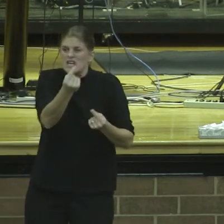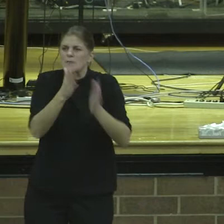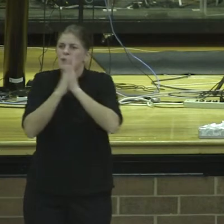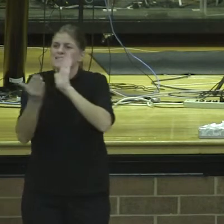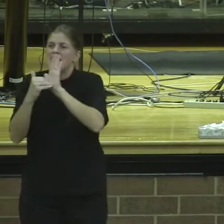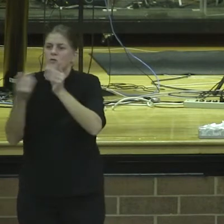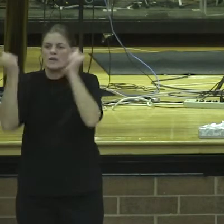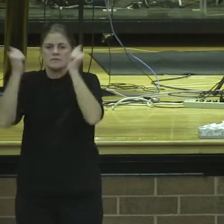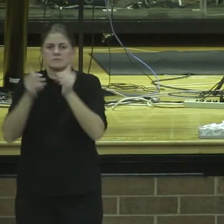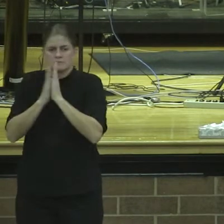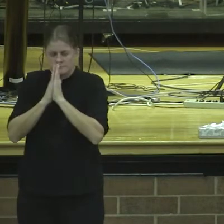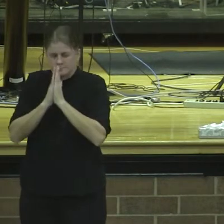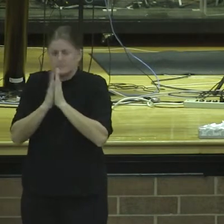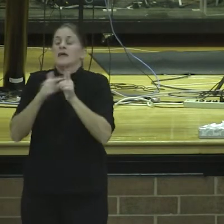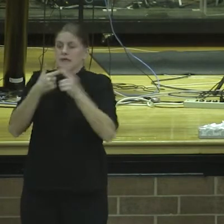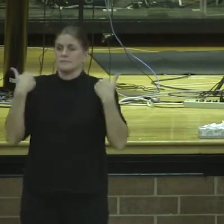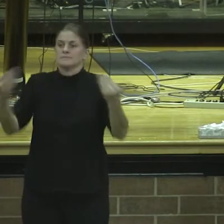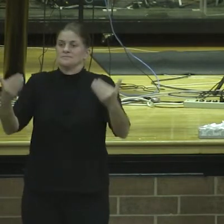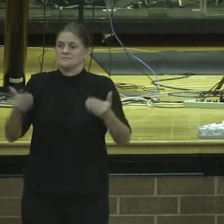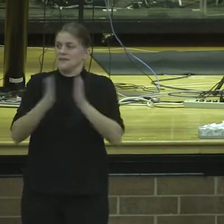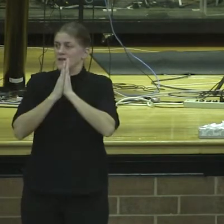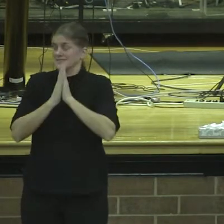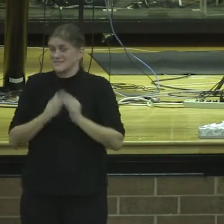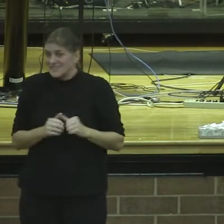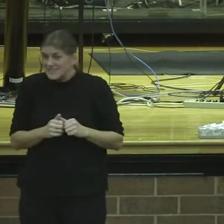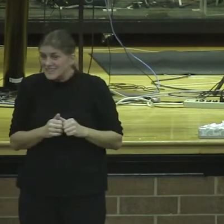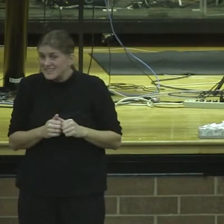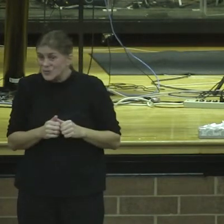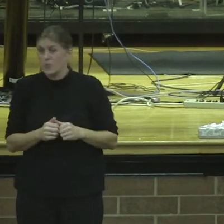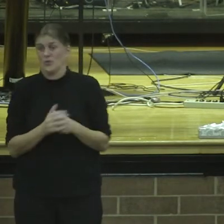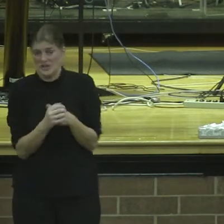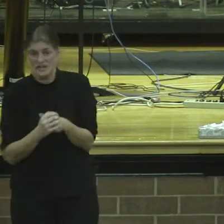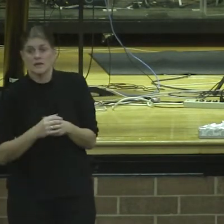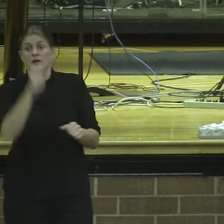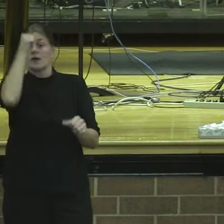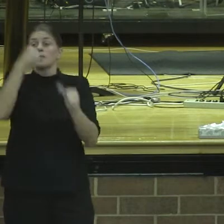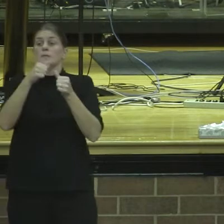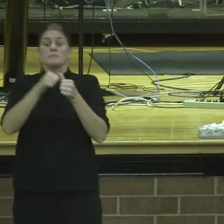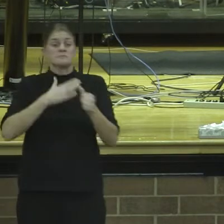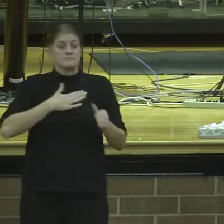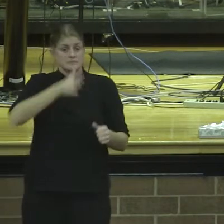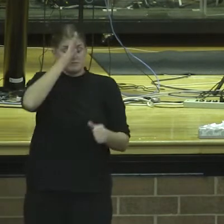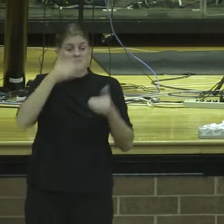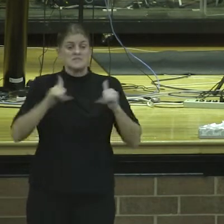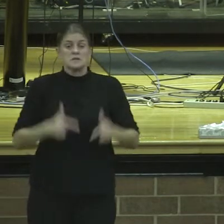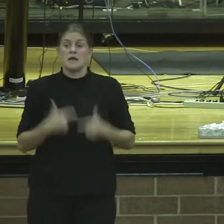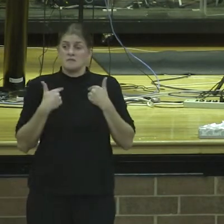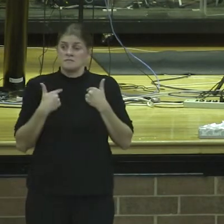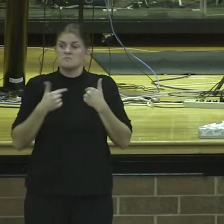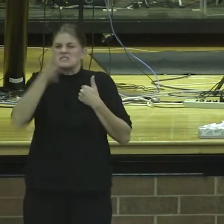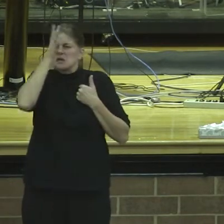Just a quick prayer. I remember when my dad was still alive. My